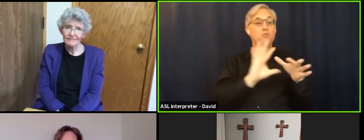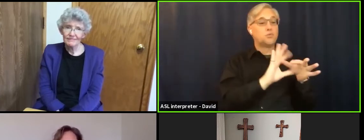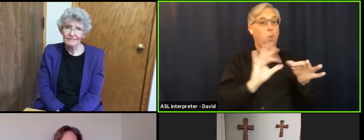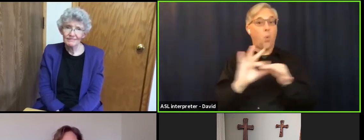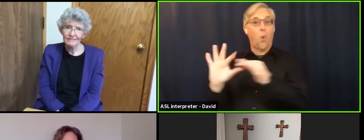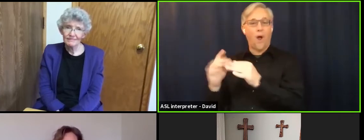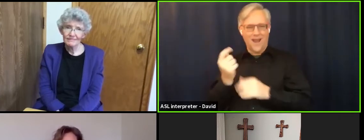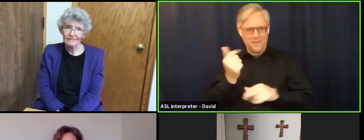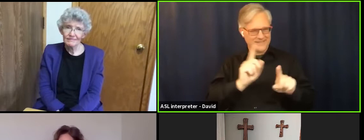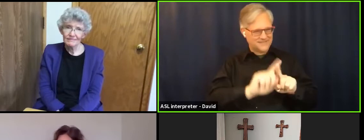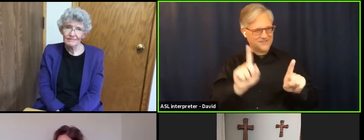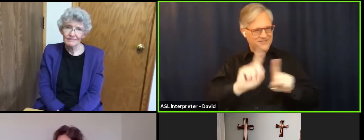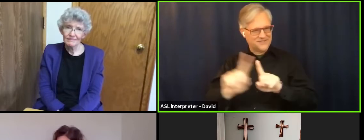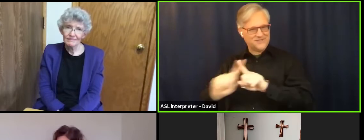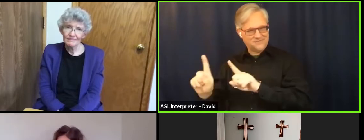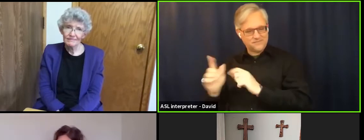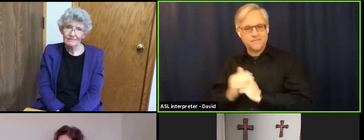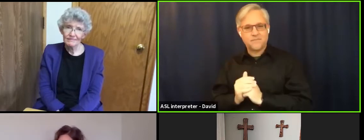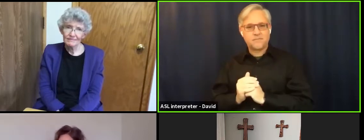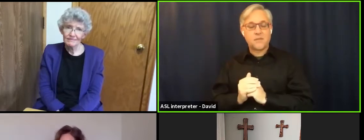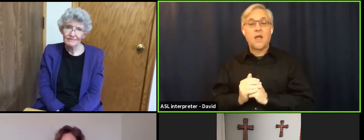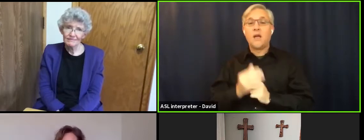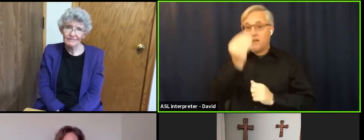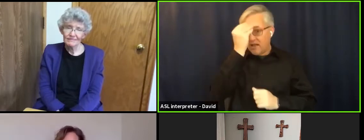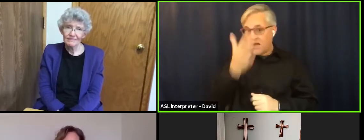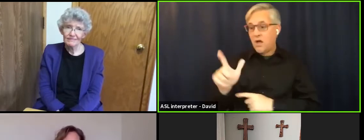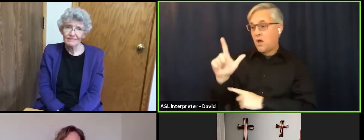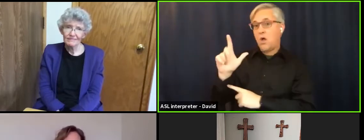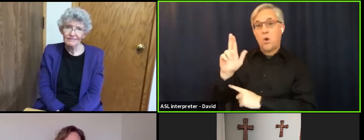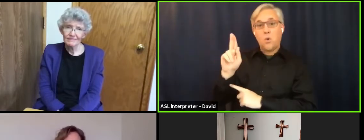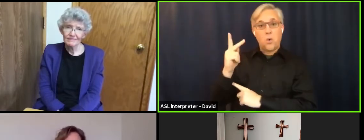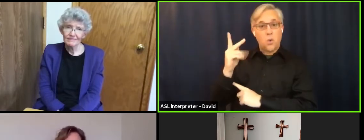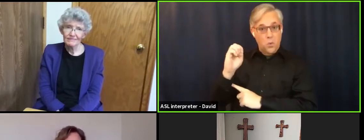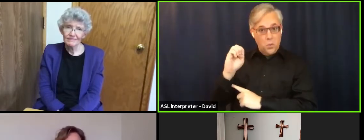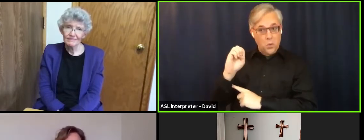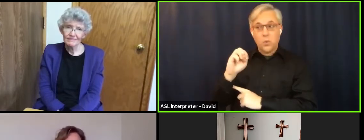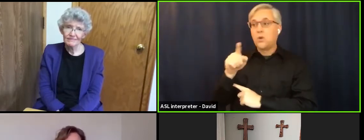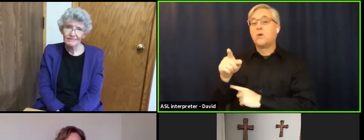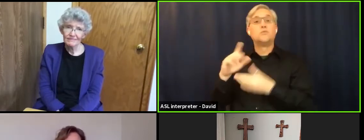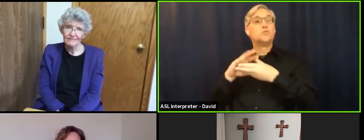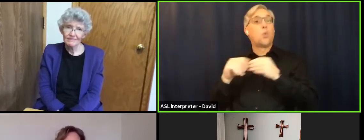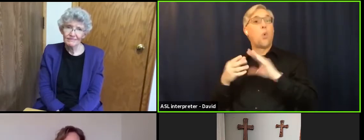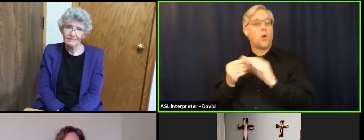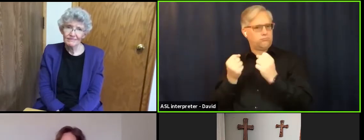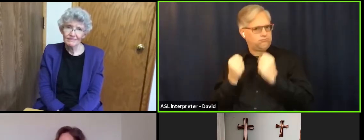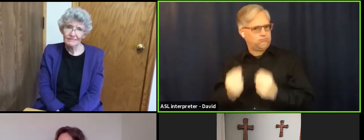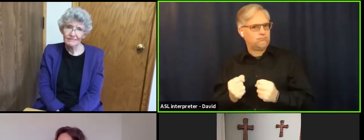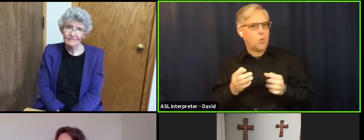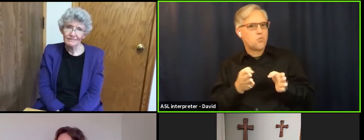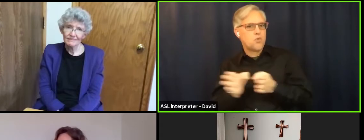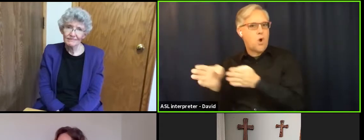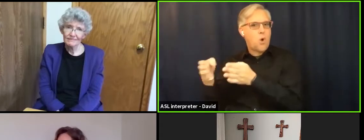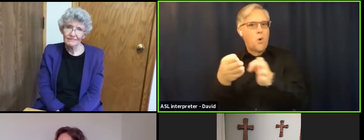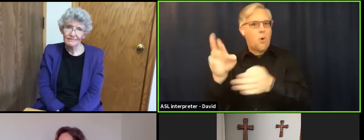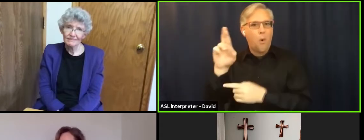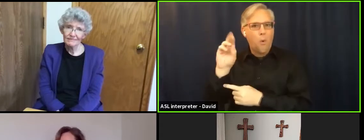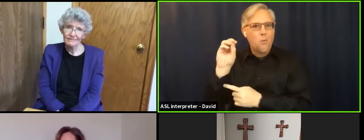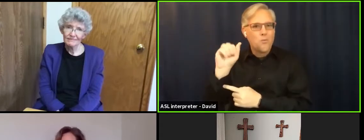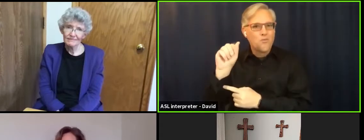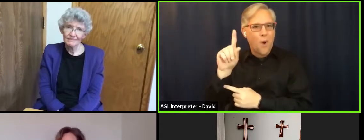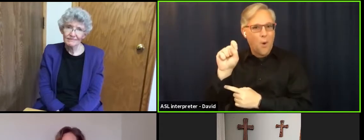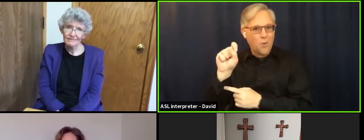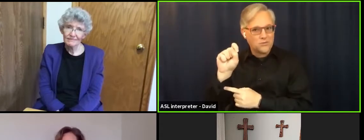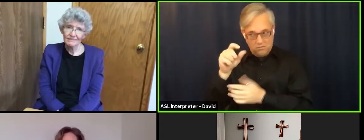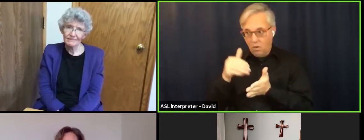they use roads. Roads are woven into the narrative, and they're part of